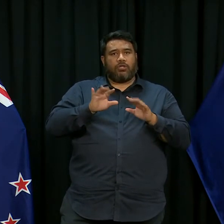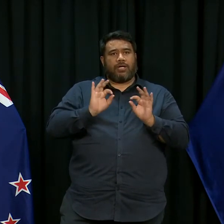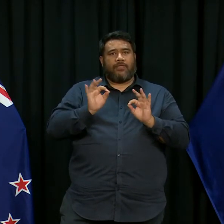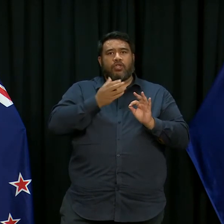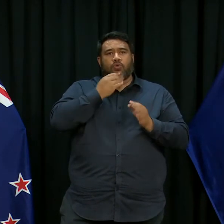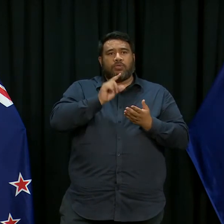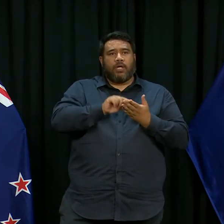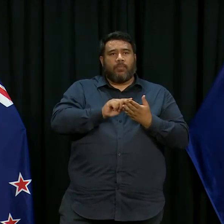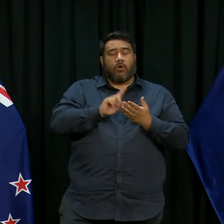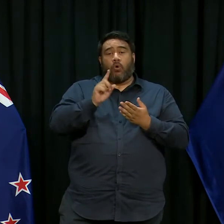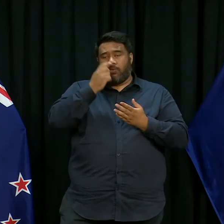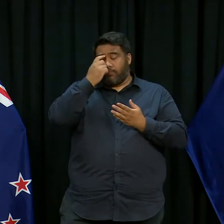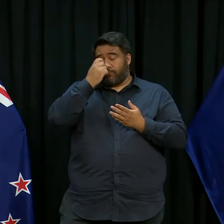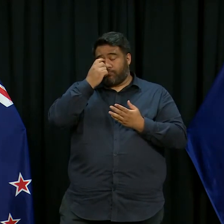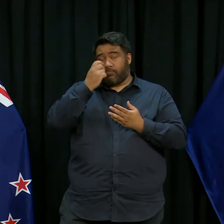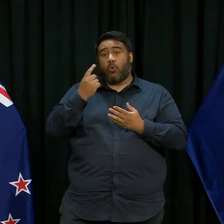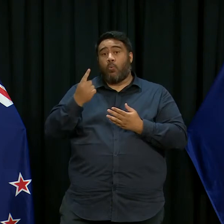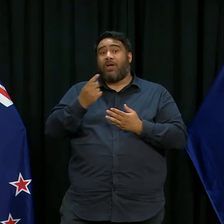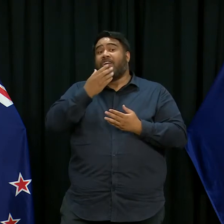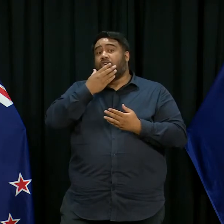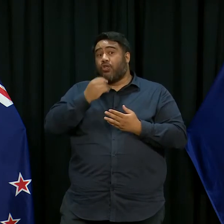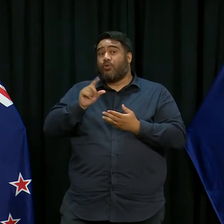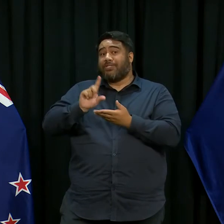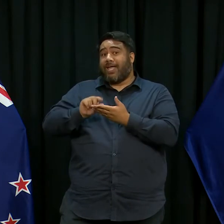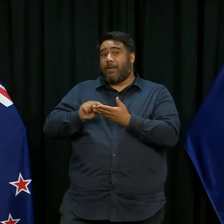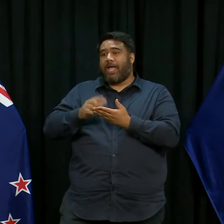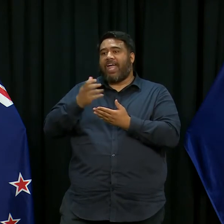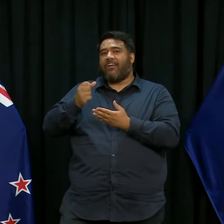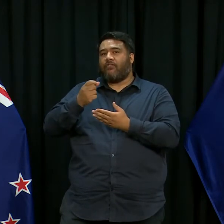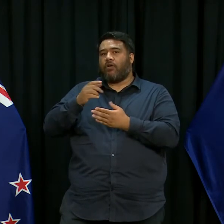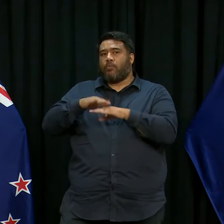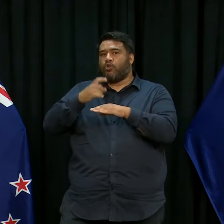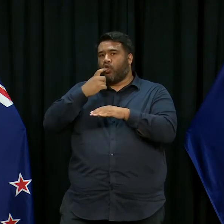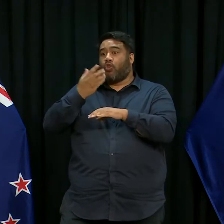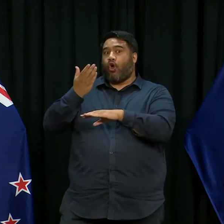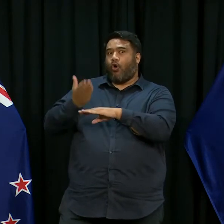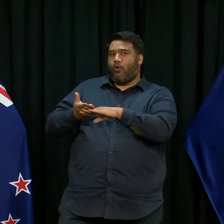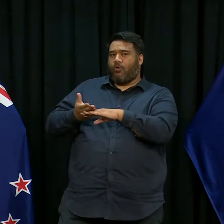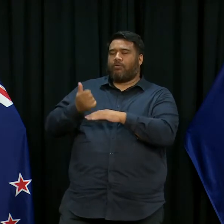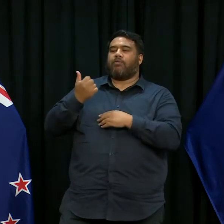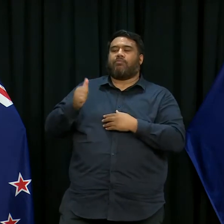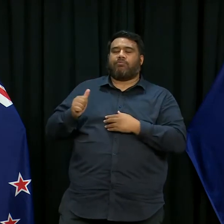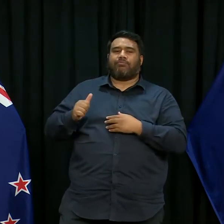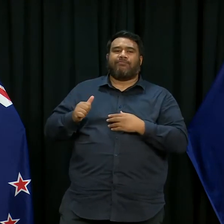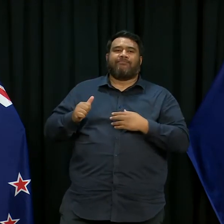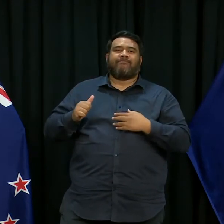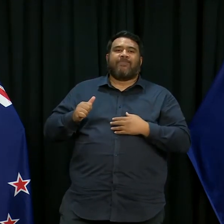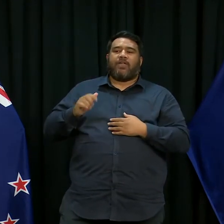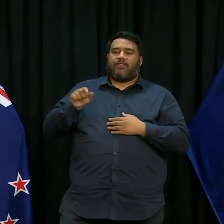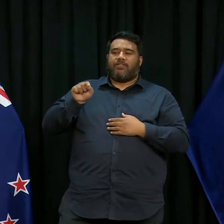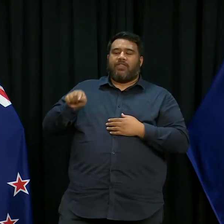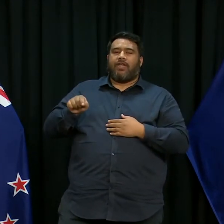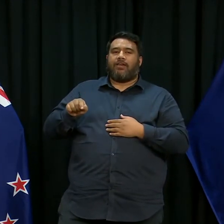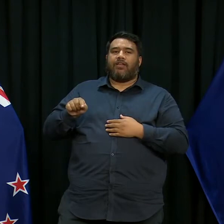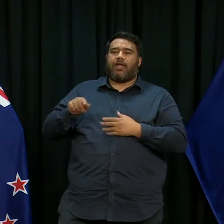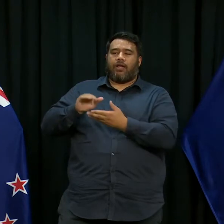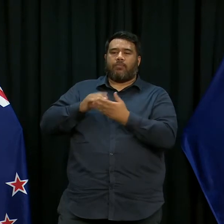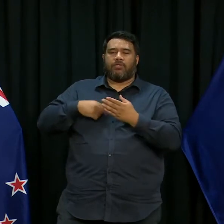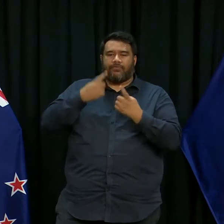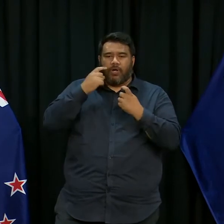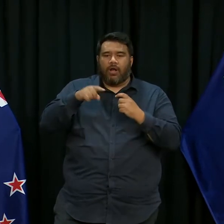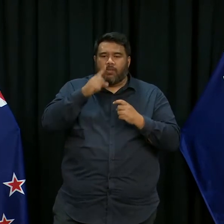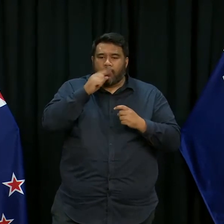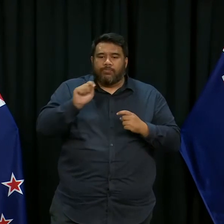actually one of them had the app and had the Bluetooth turned on, so that was helpful, and we were able to identify some people from that.